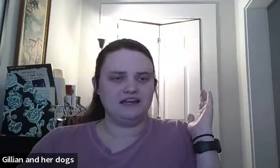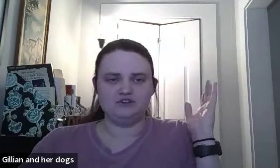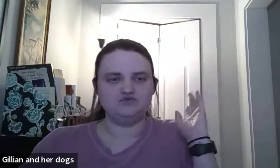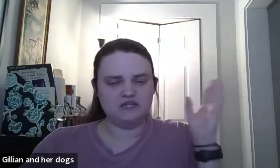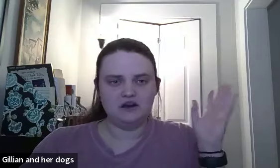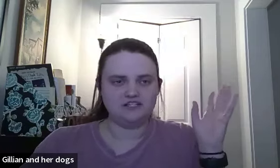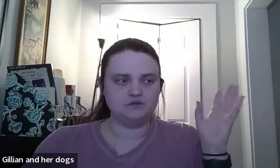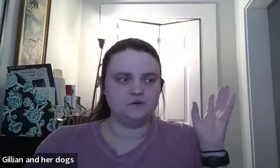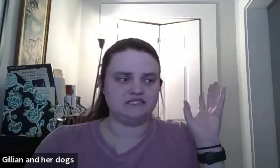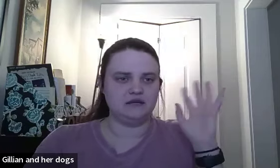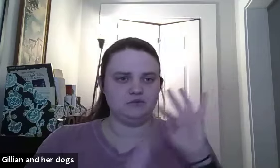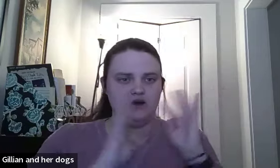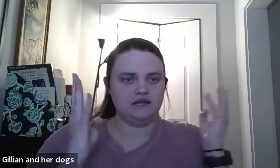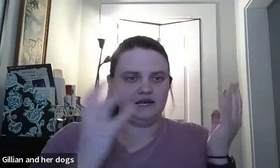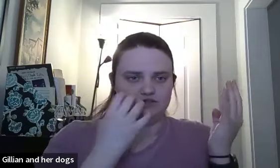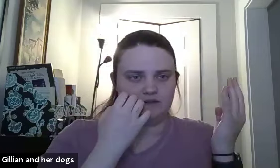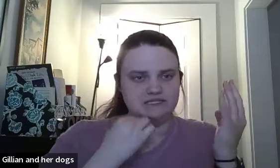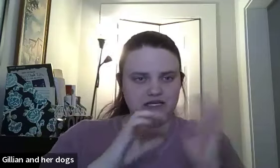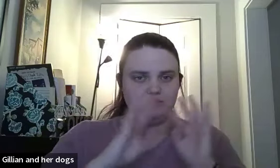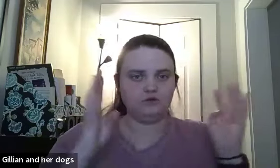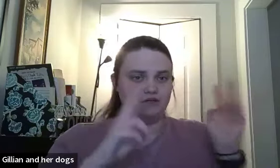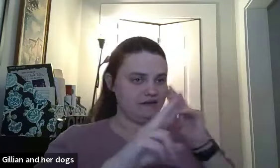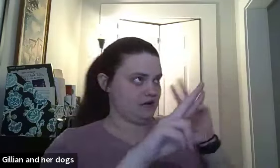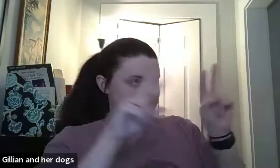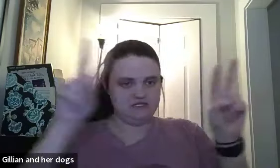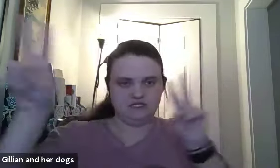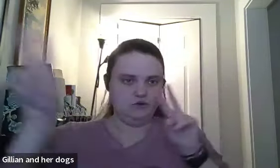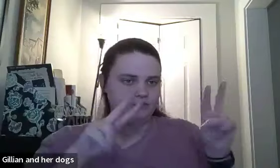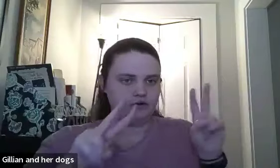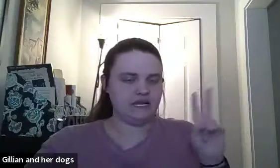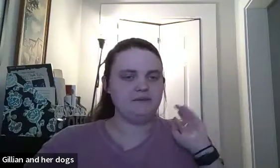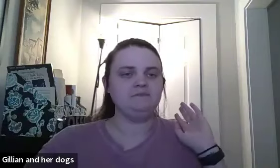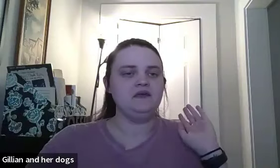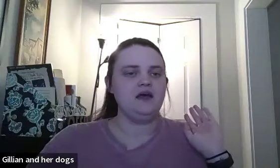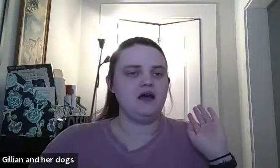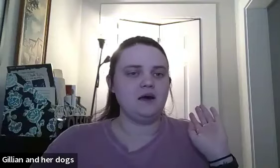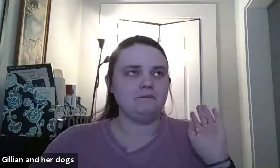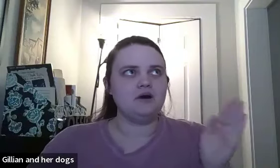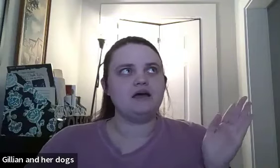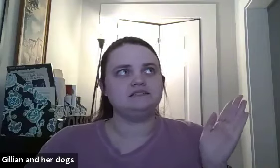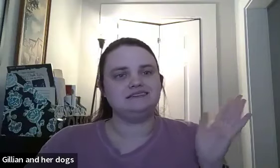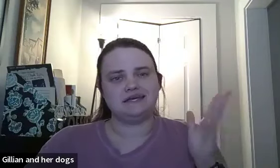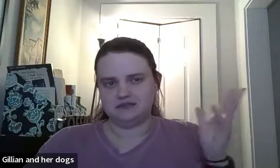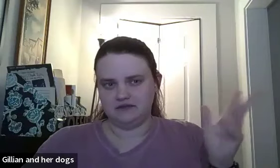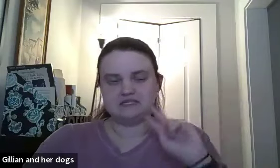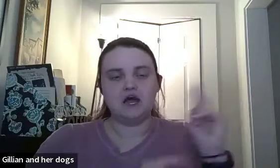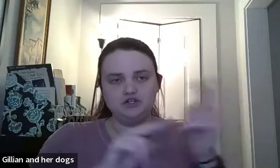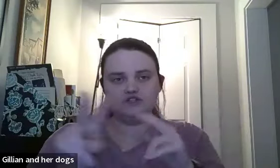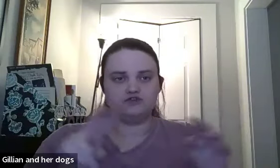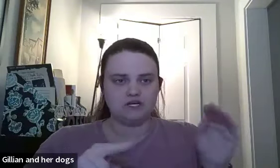I know it's really hard to do when it's like we're not in an actual like standing group where you can like actually see who I'm pointing at. But that's how you do the